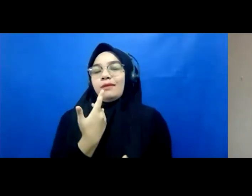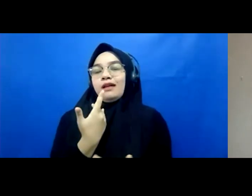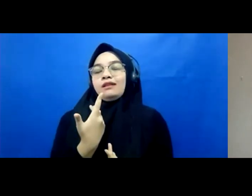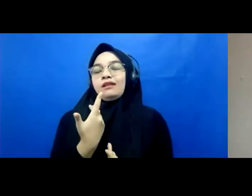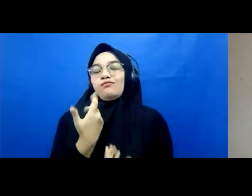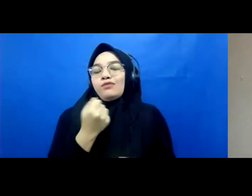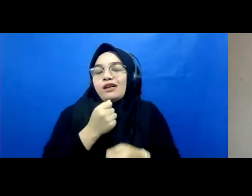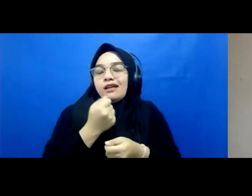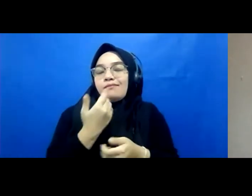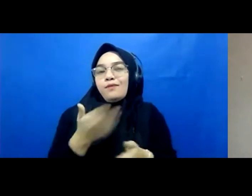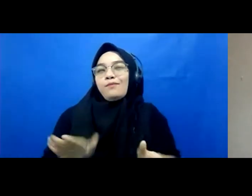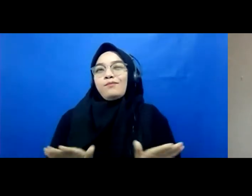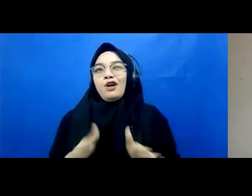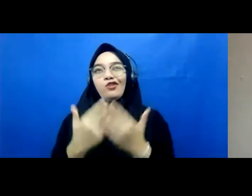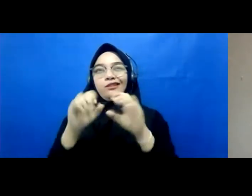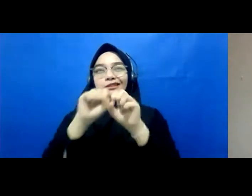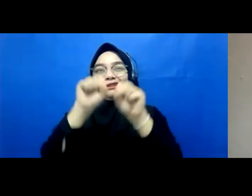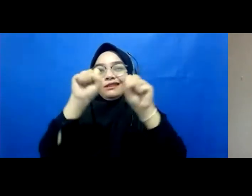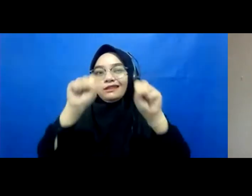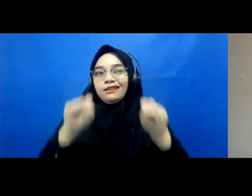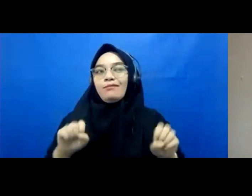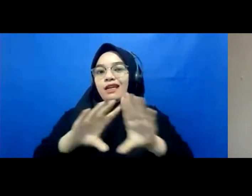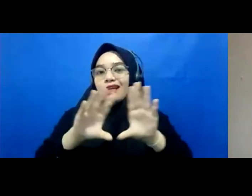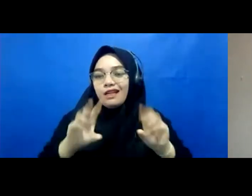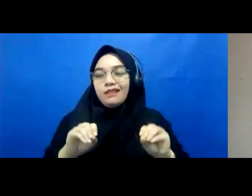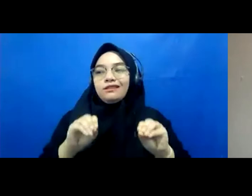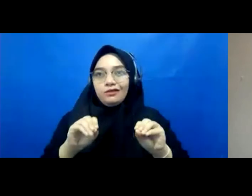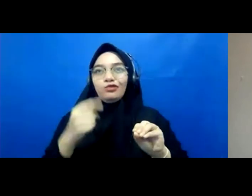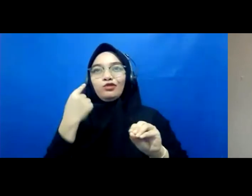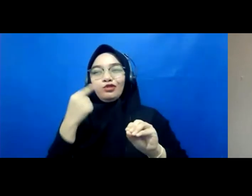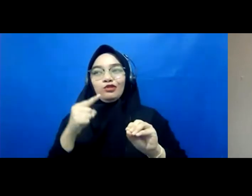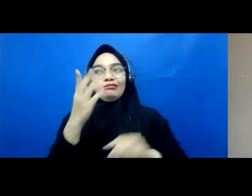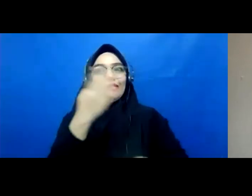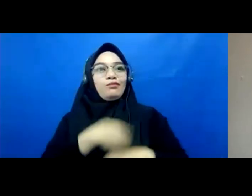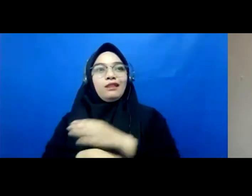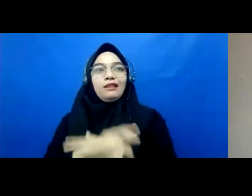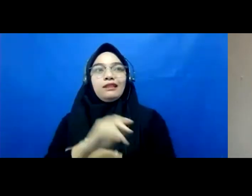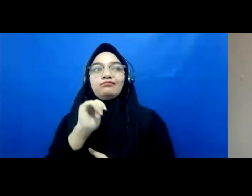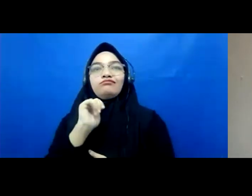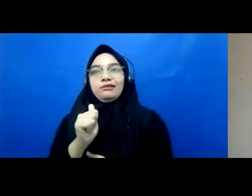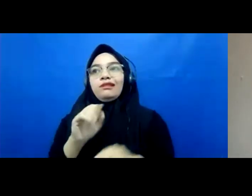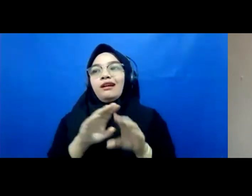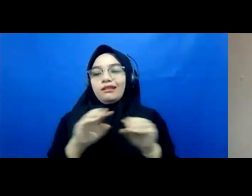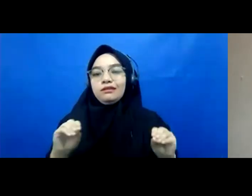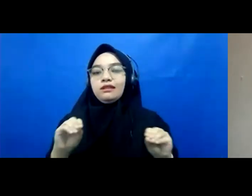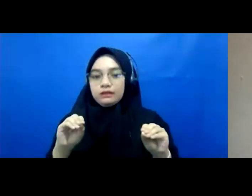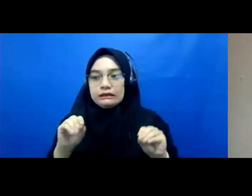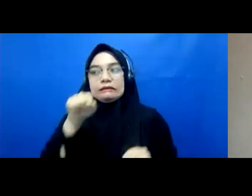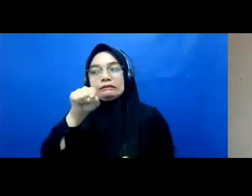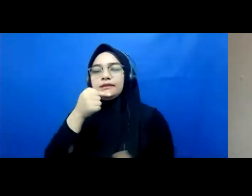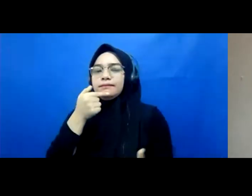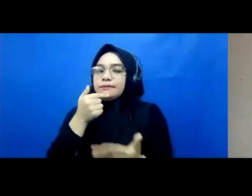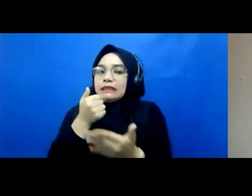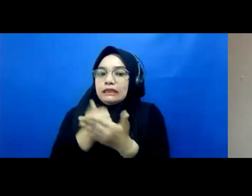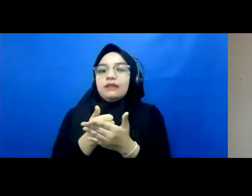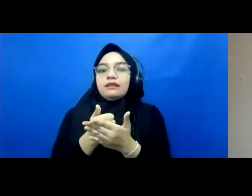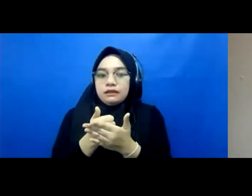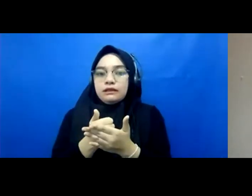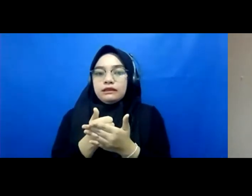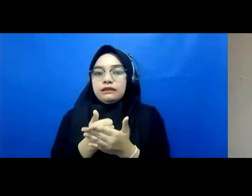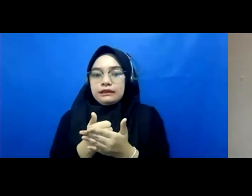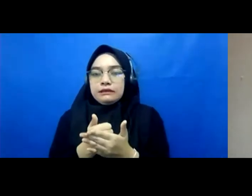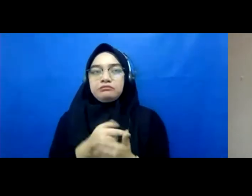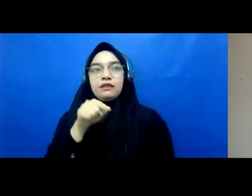opportunities for our trainees and our graduates. It's very important for us that we model this and that it